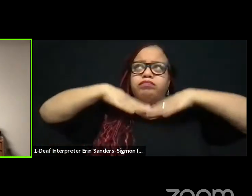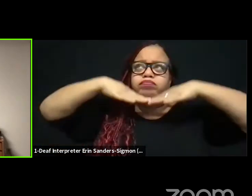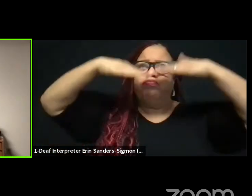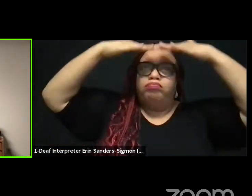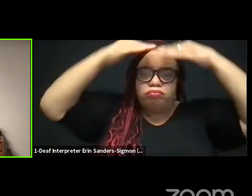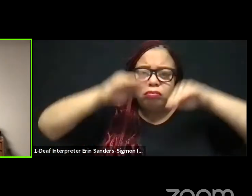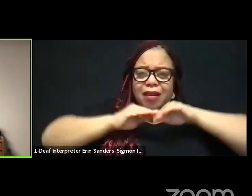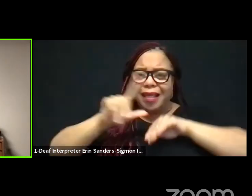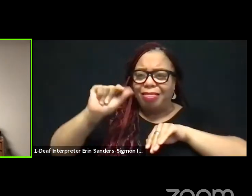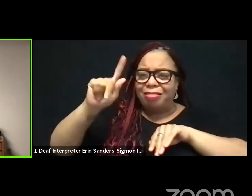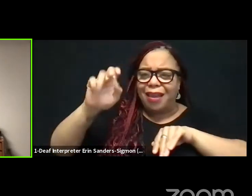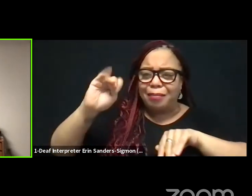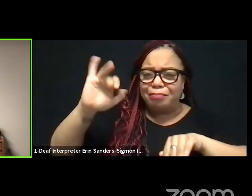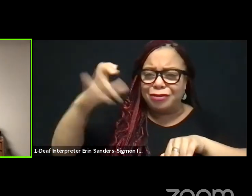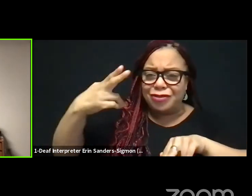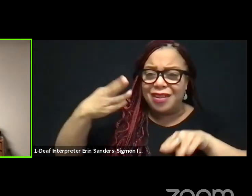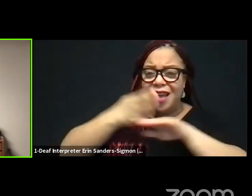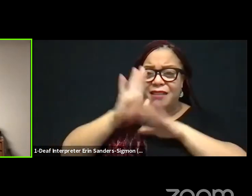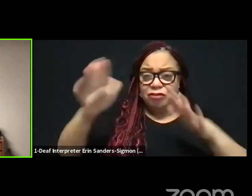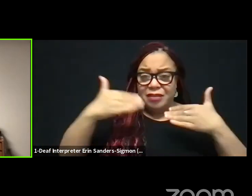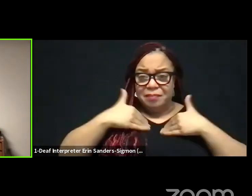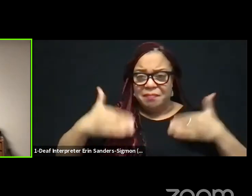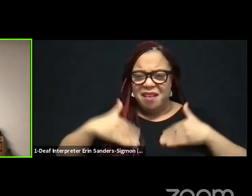white boys just joking and trying